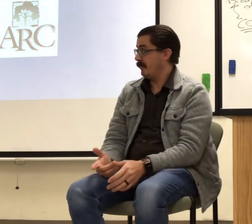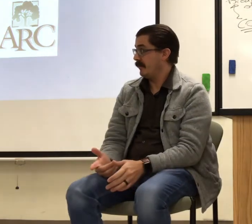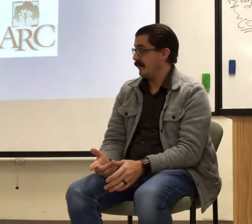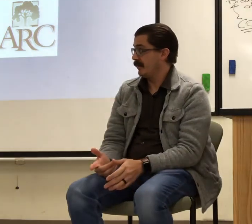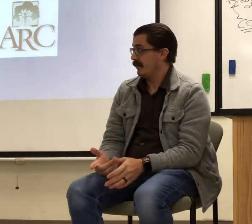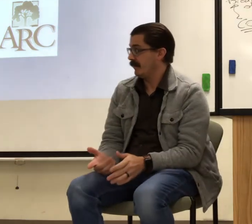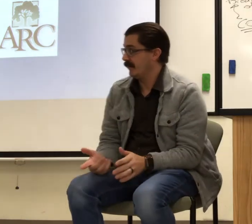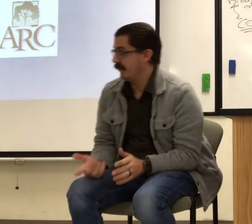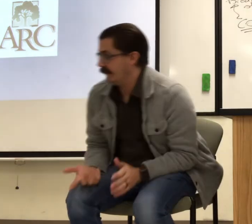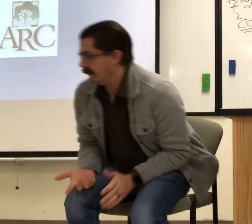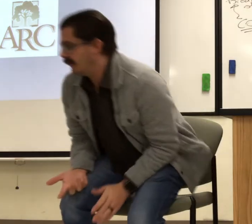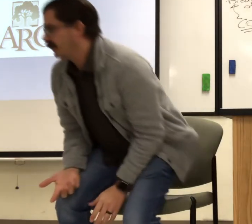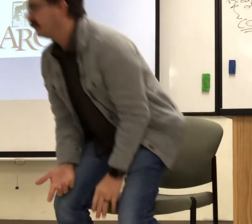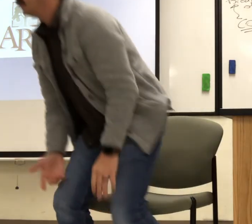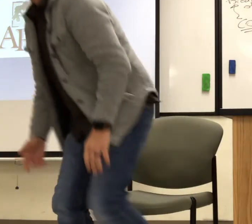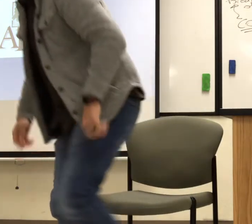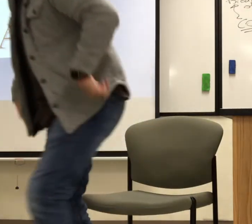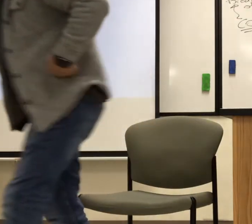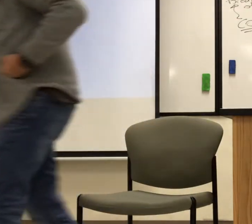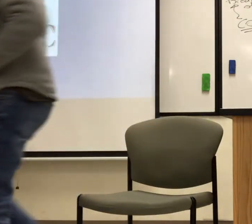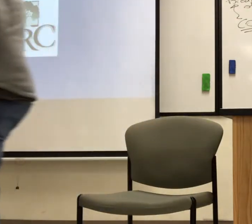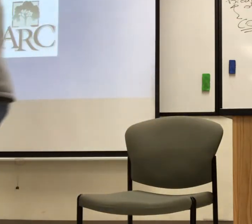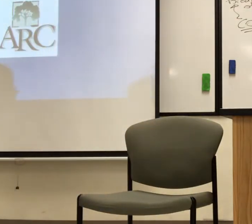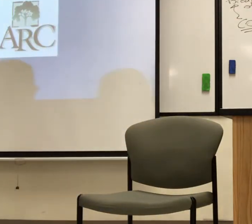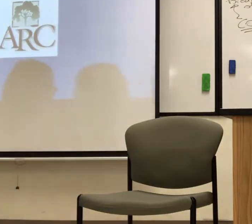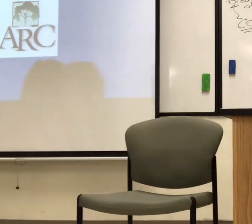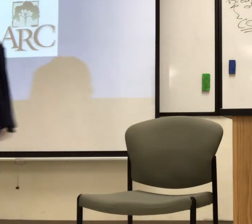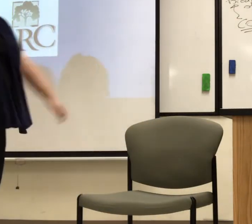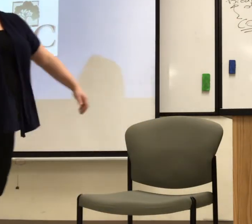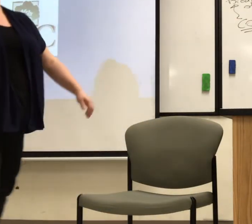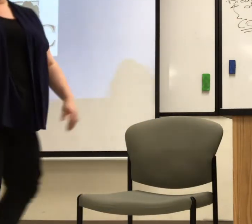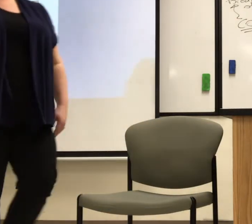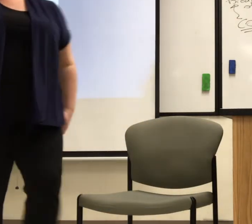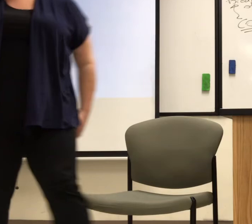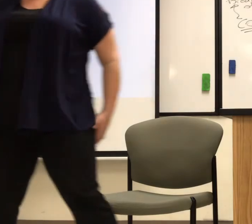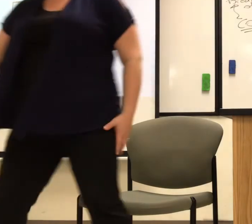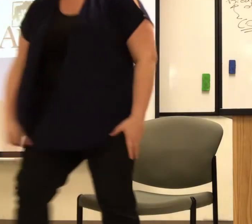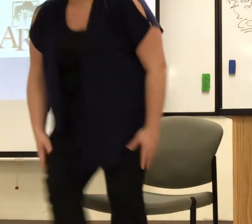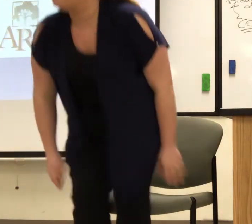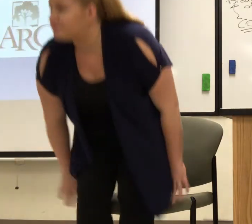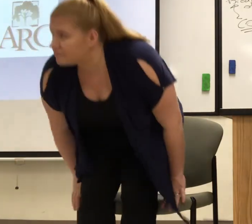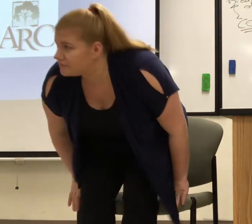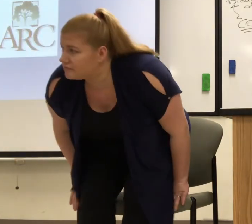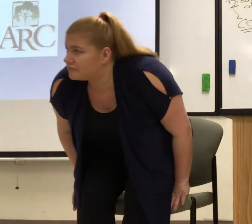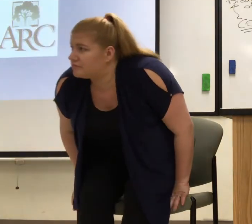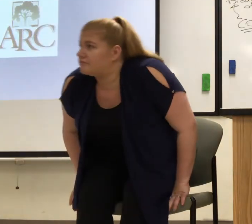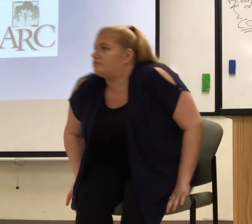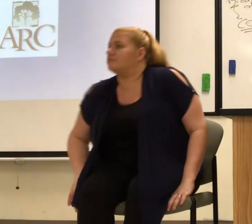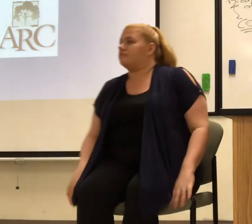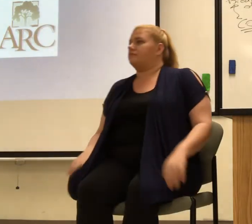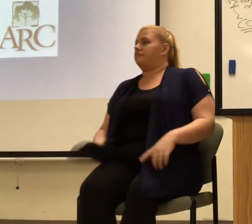All right, so on the schedule today, we're going to start chapter 3.